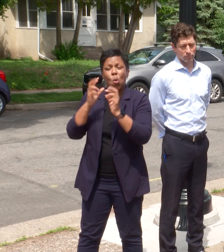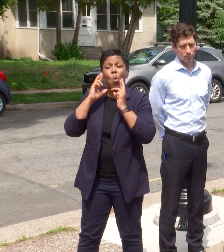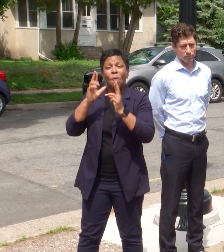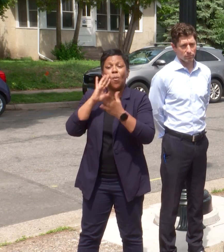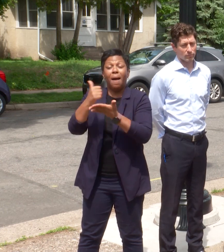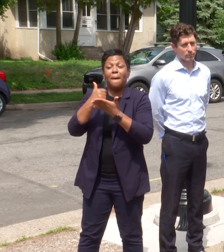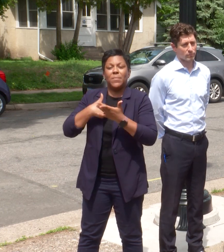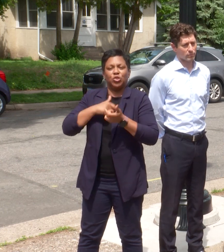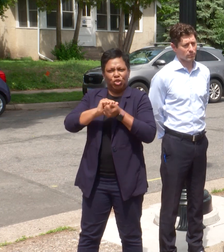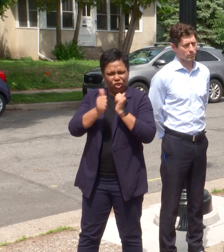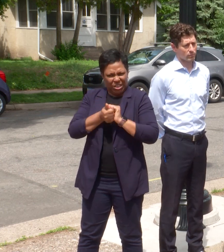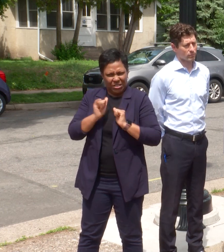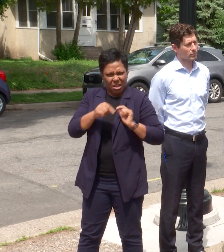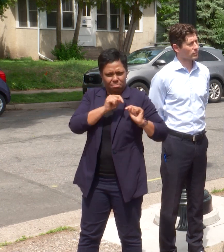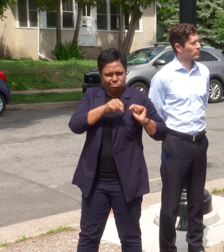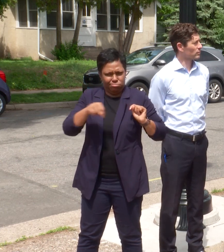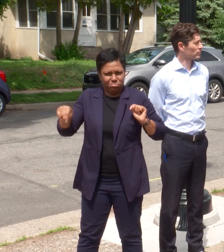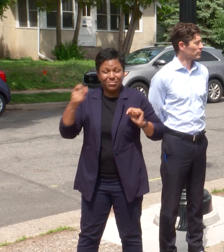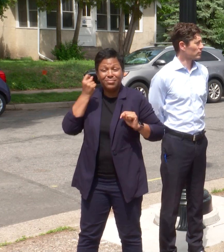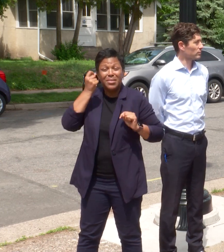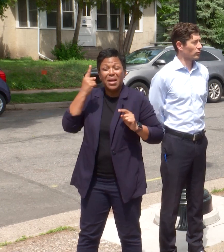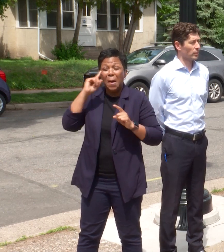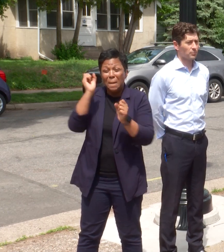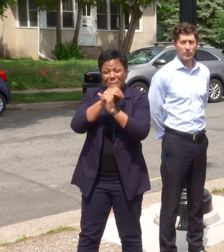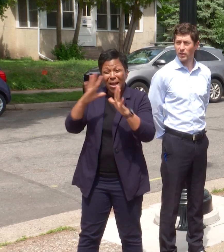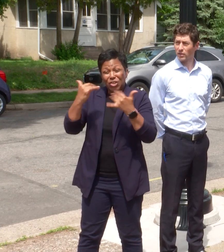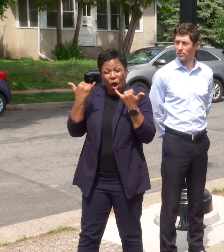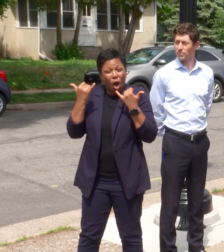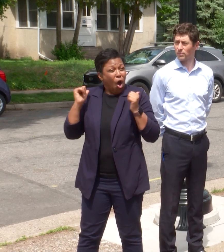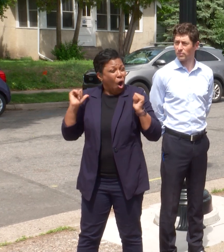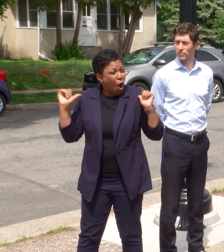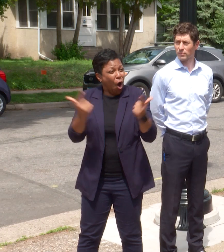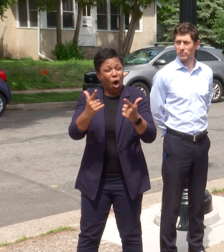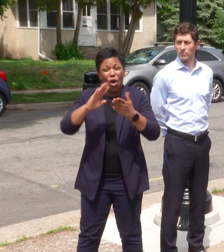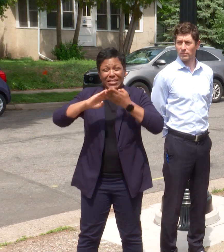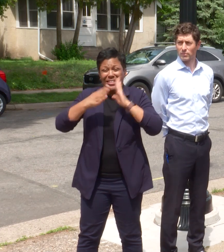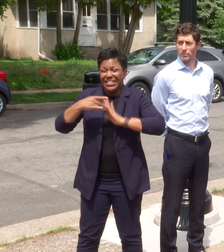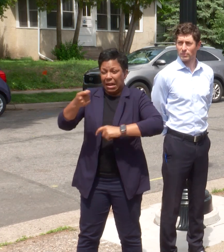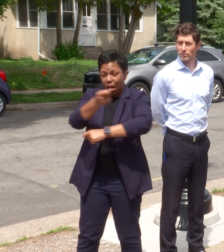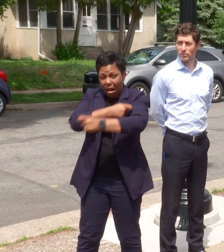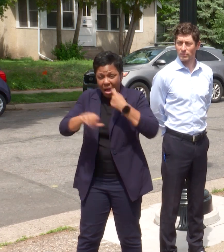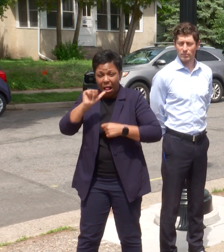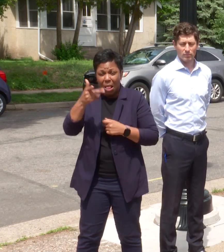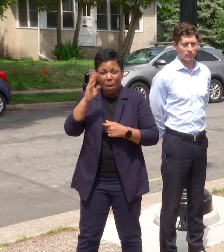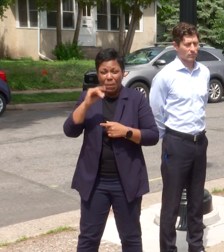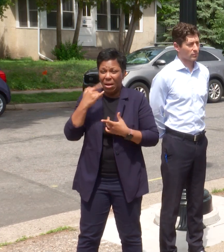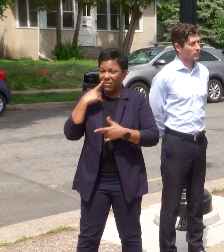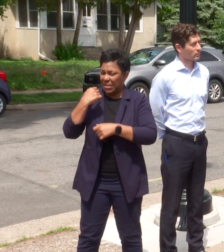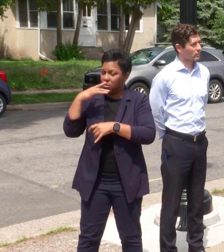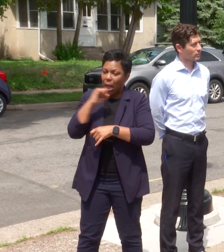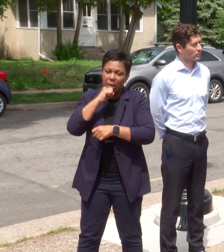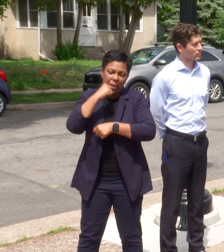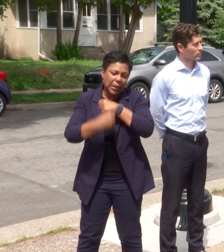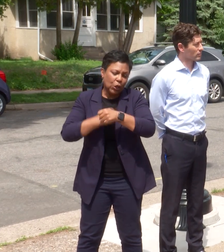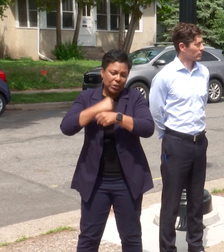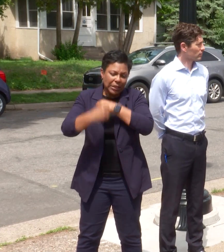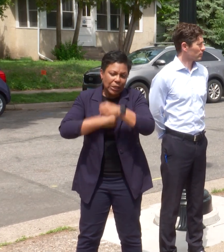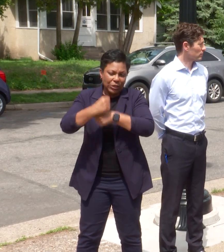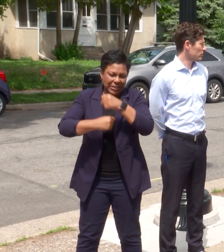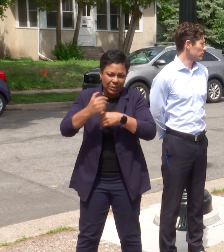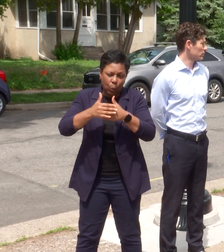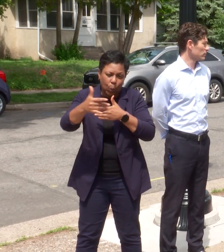be decades before you could actually turn over the whole system. Why is that state law not deterring copper theft? Do you want to